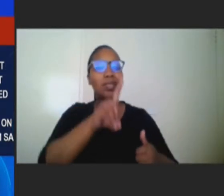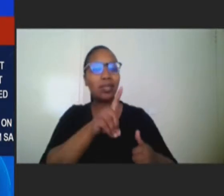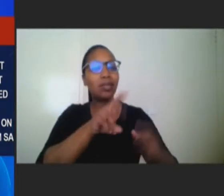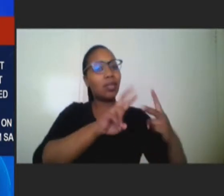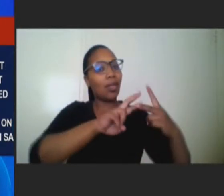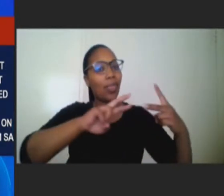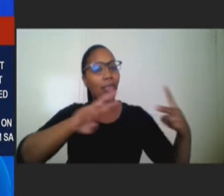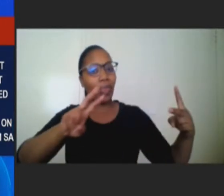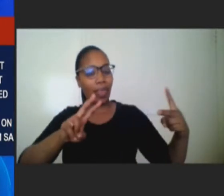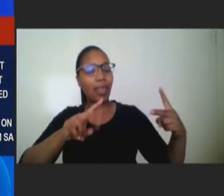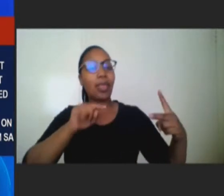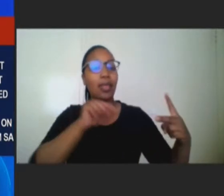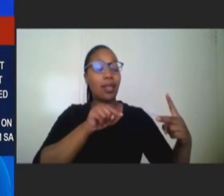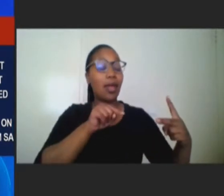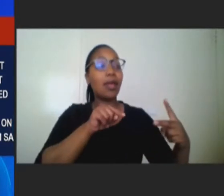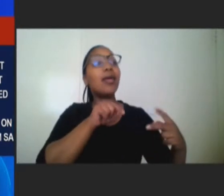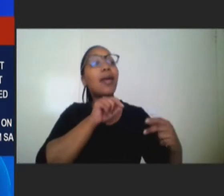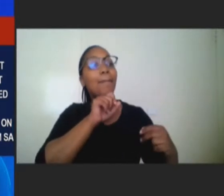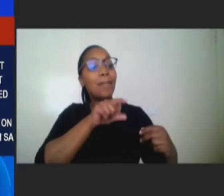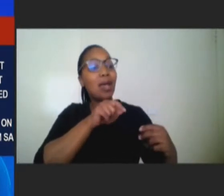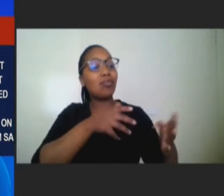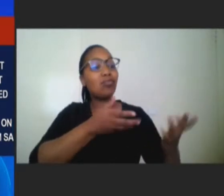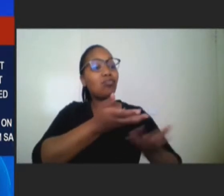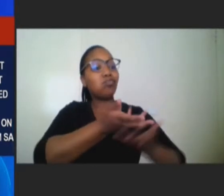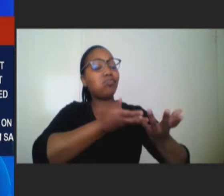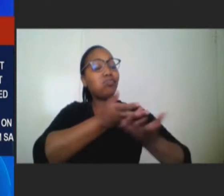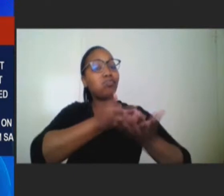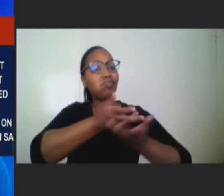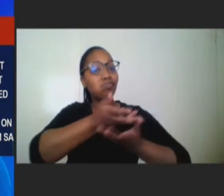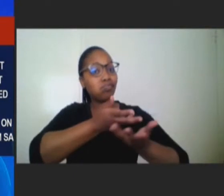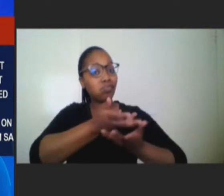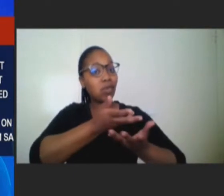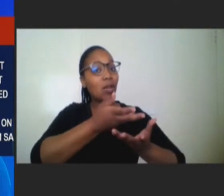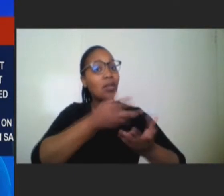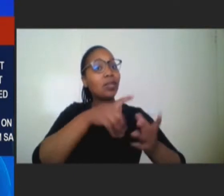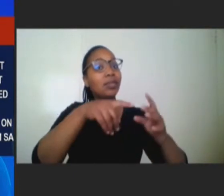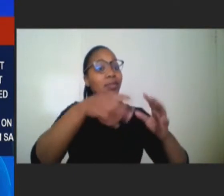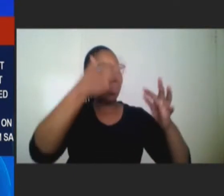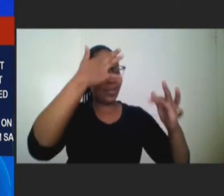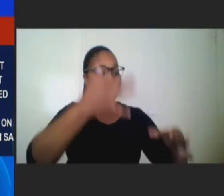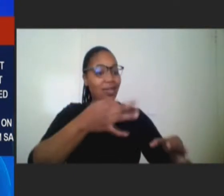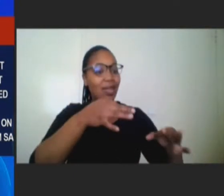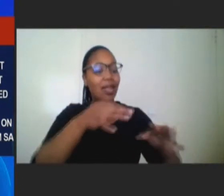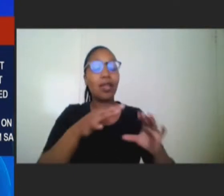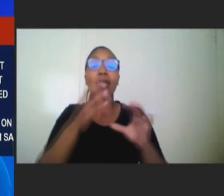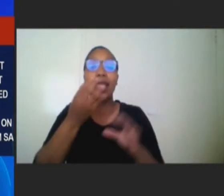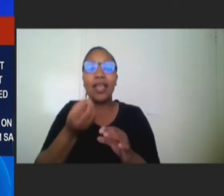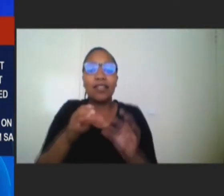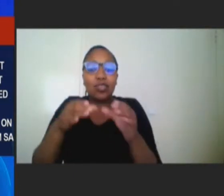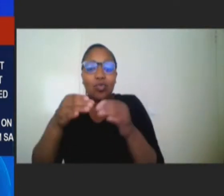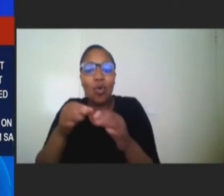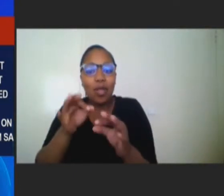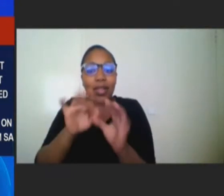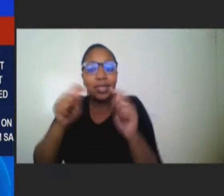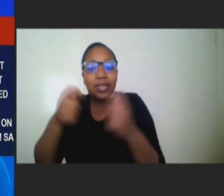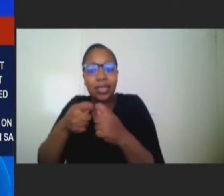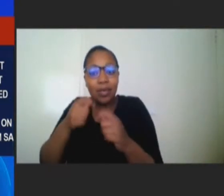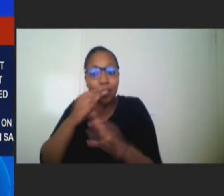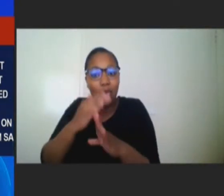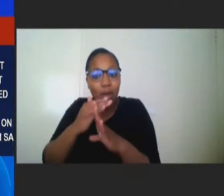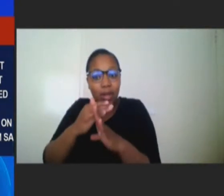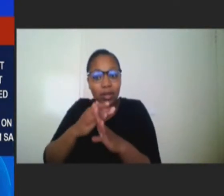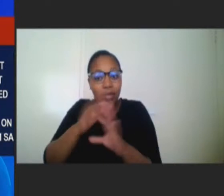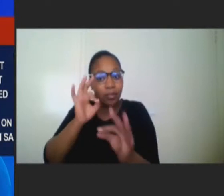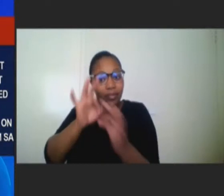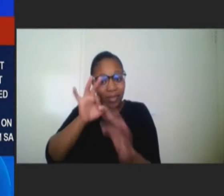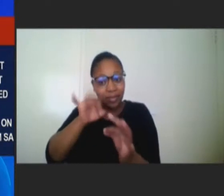Now they've got a small team which is working specifically looking at the introduction of a formal